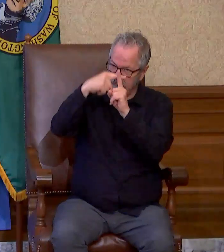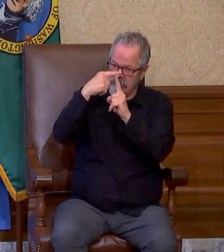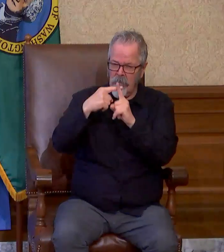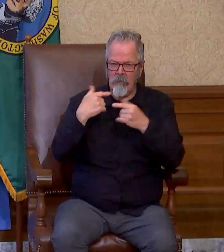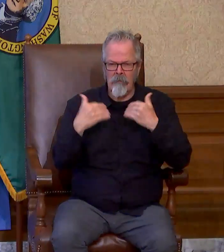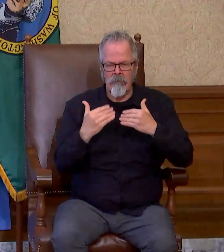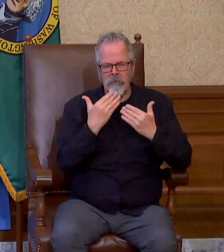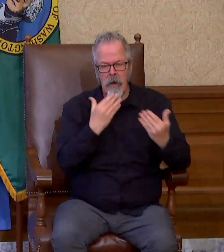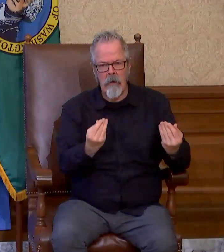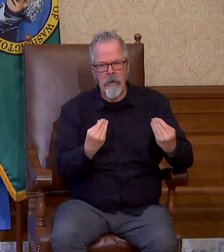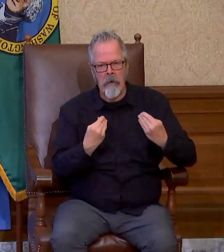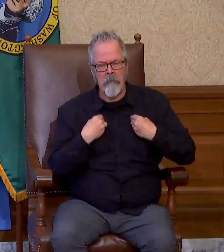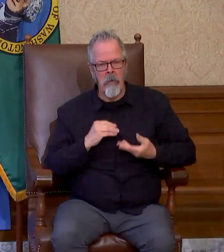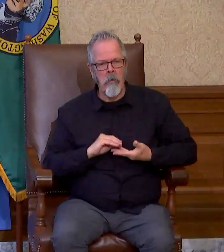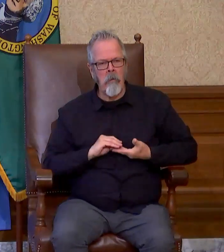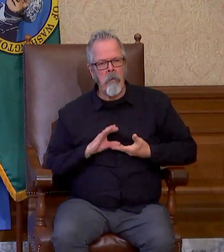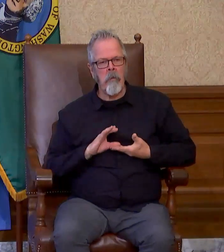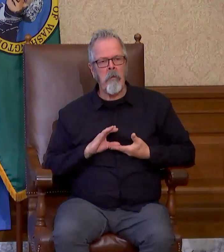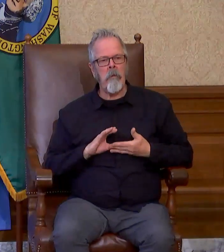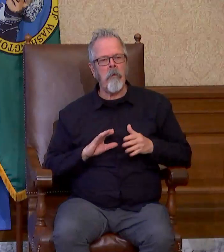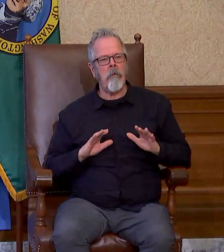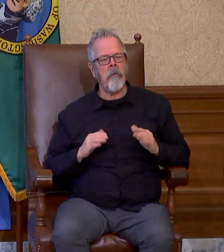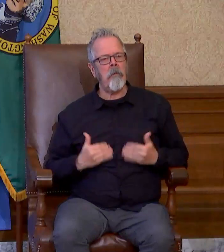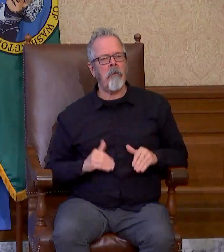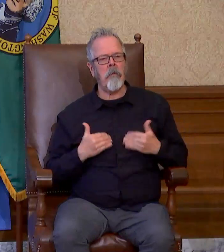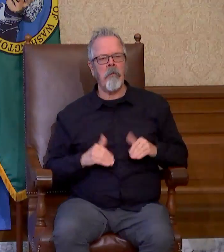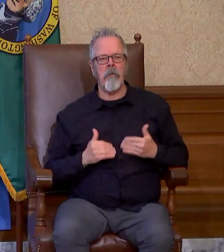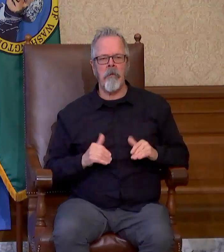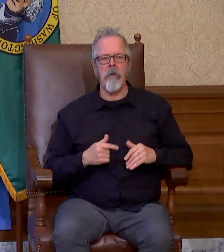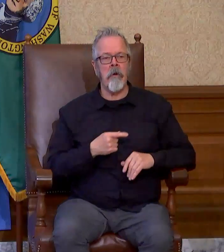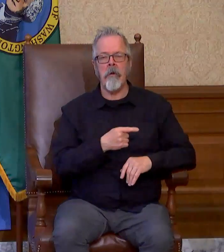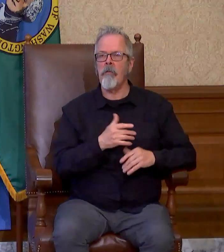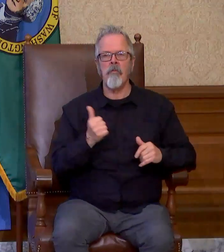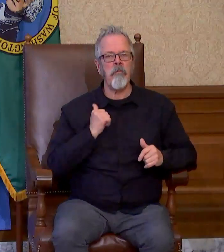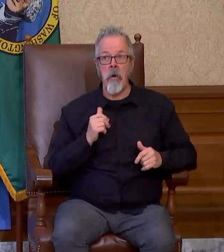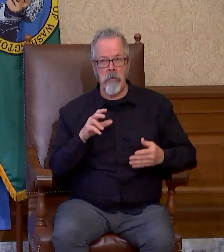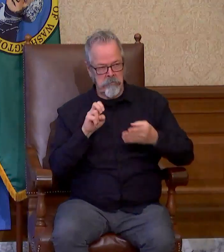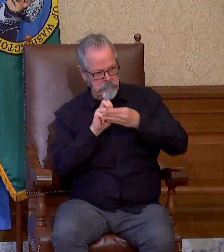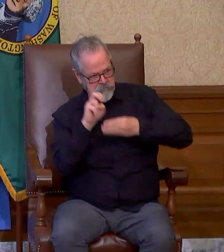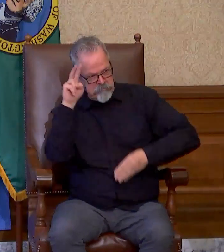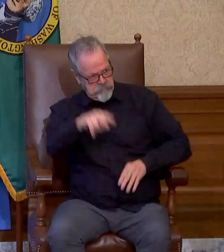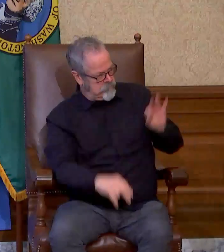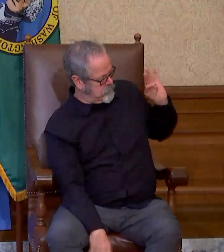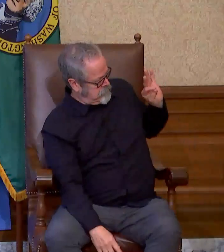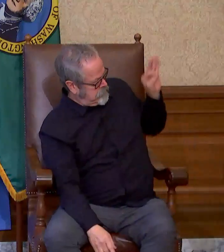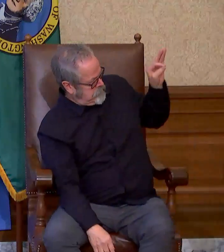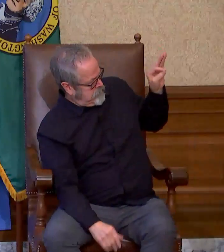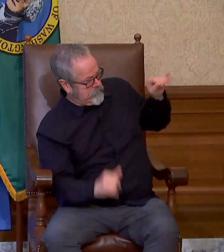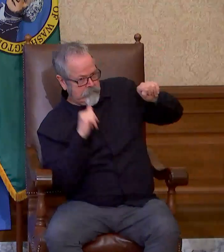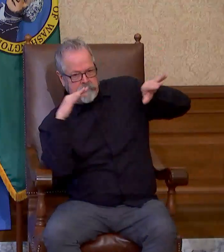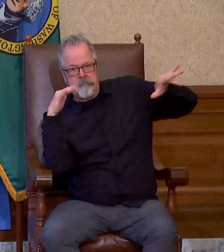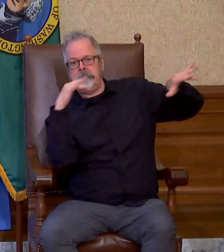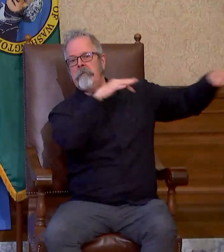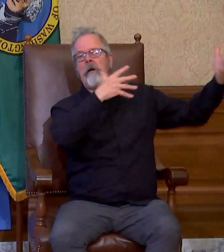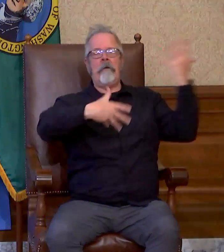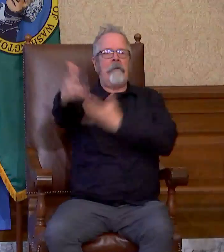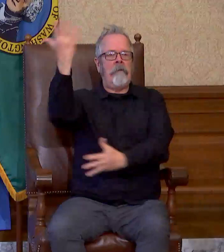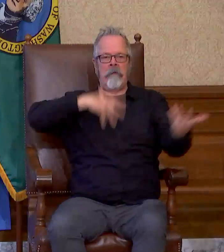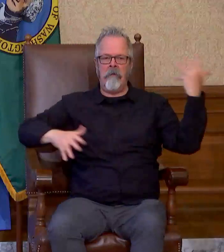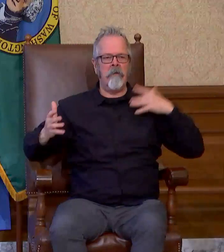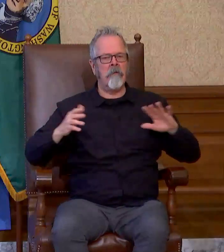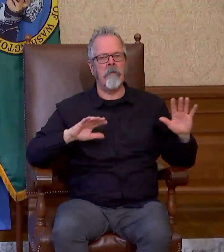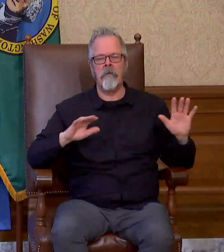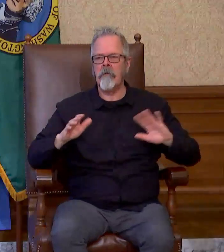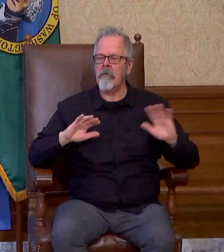mistakes of waking up and thinking the sun's shining so we can, forget about this deadly virus. Look,